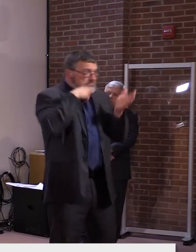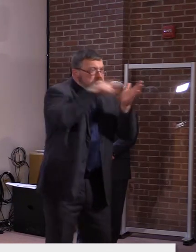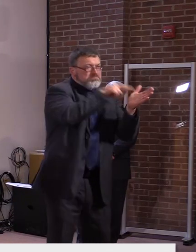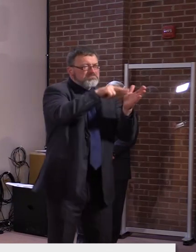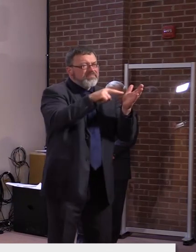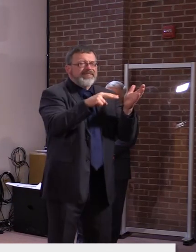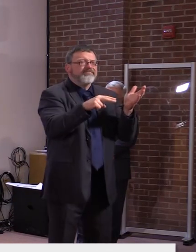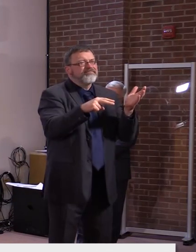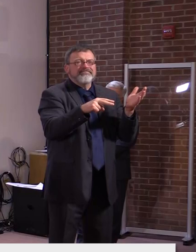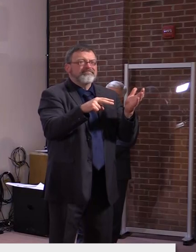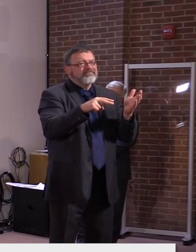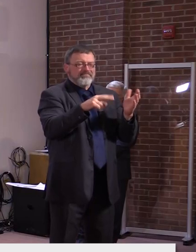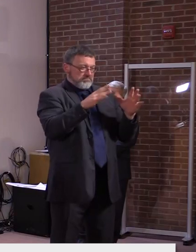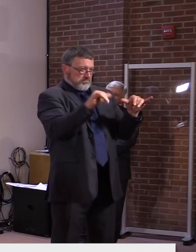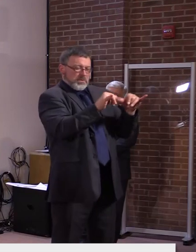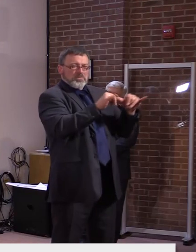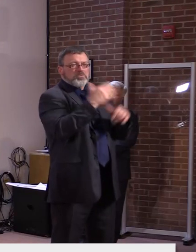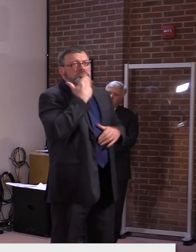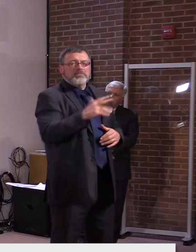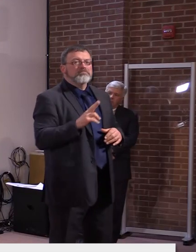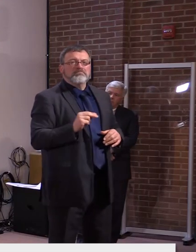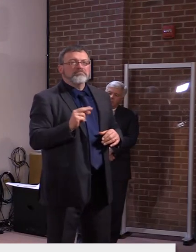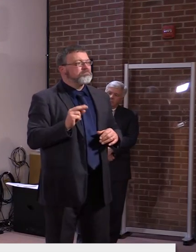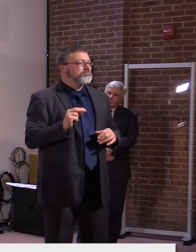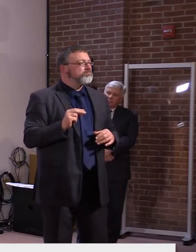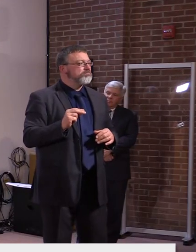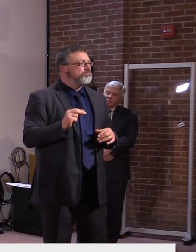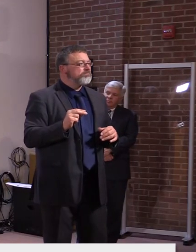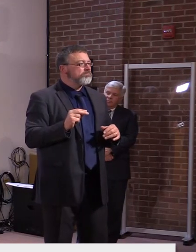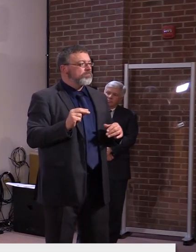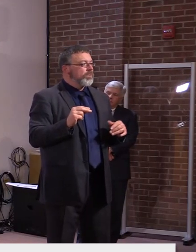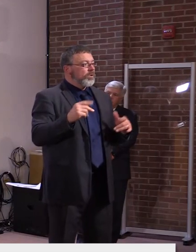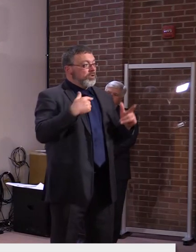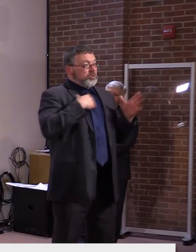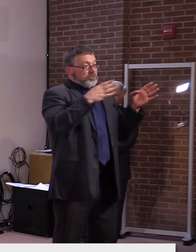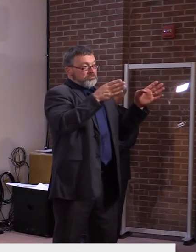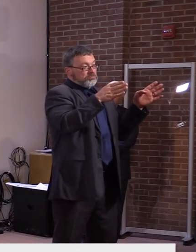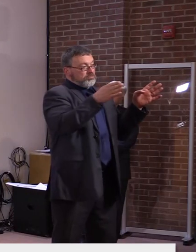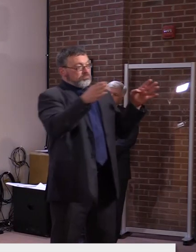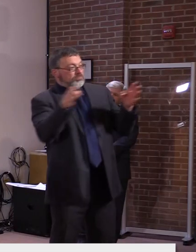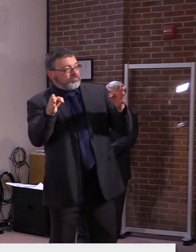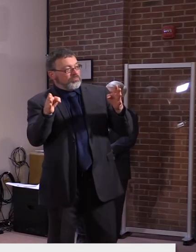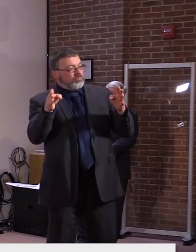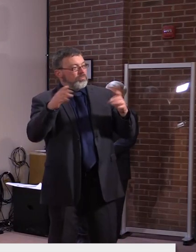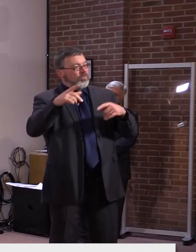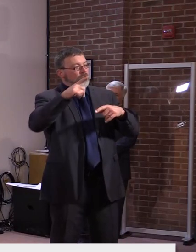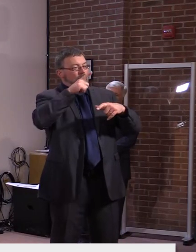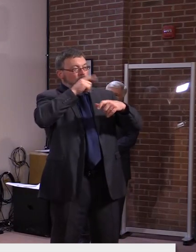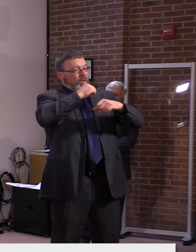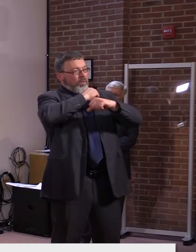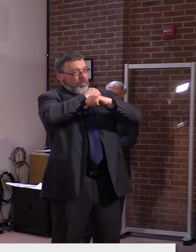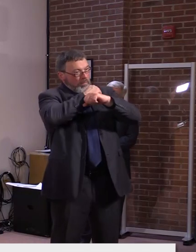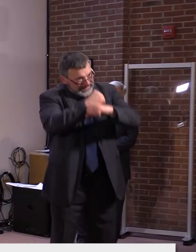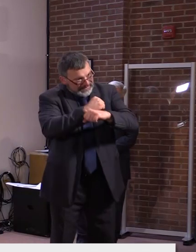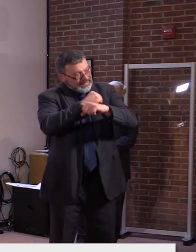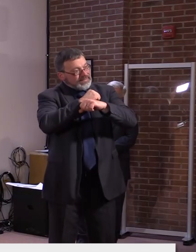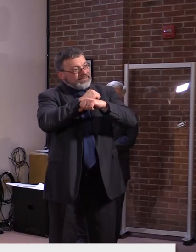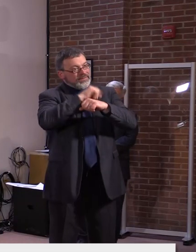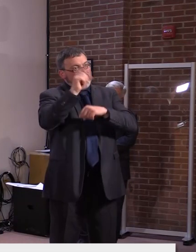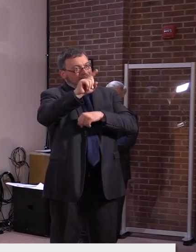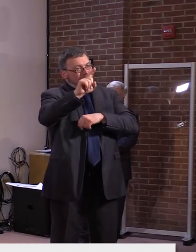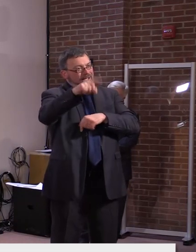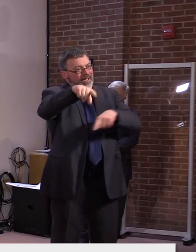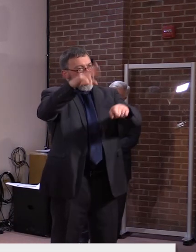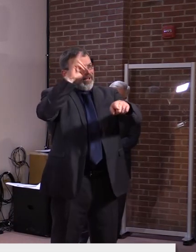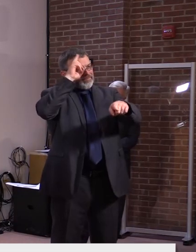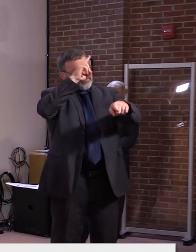beginning, we said our primary mission was to protect the healthcare system, watching the hospitalizations